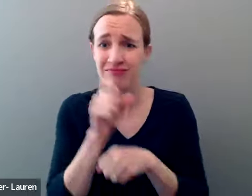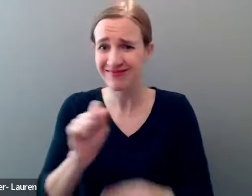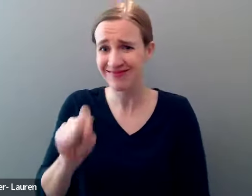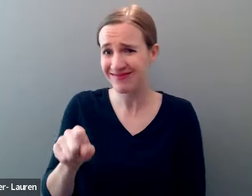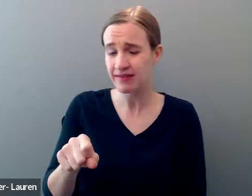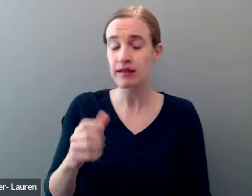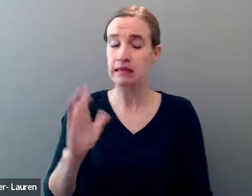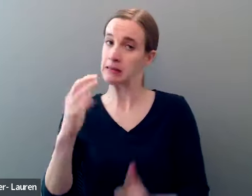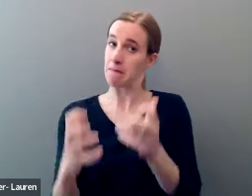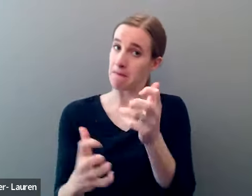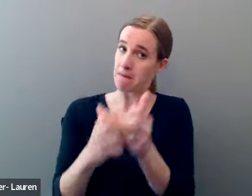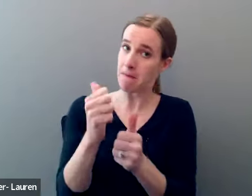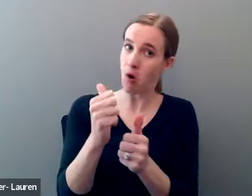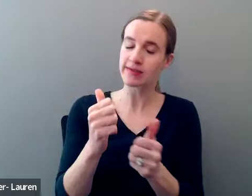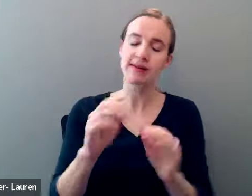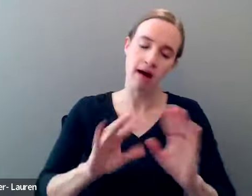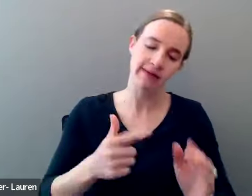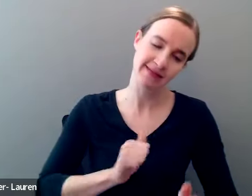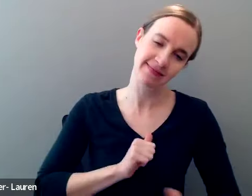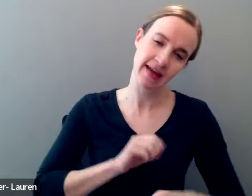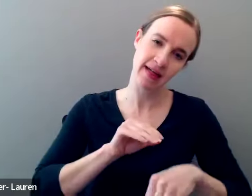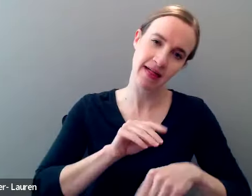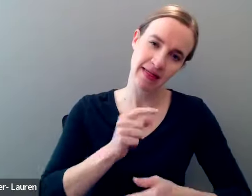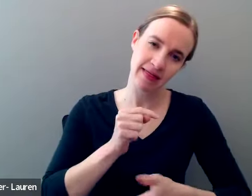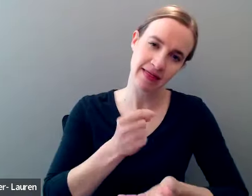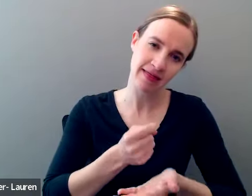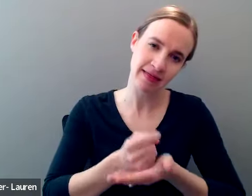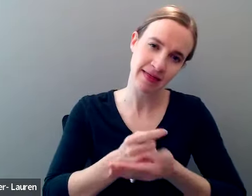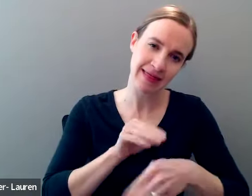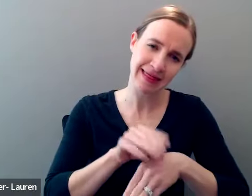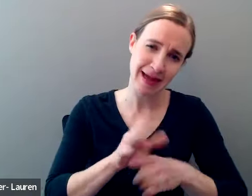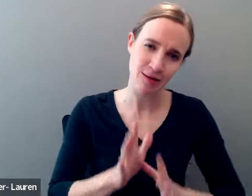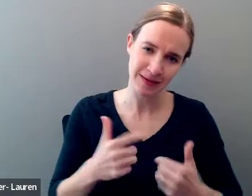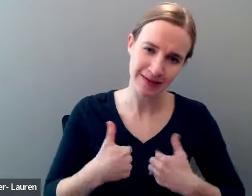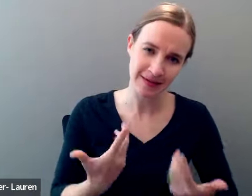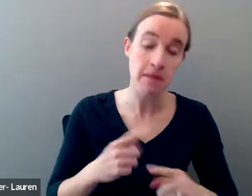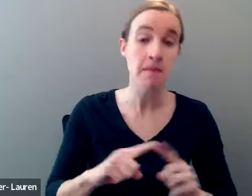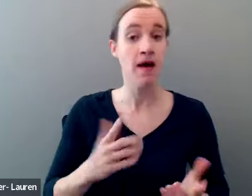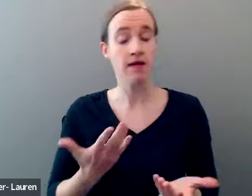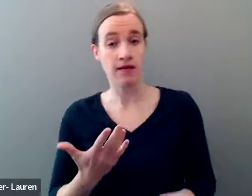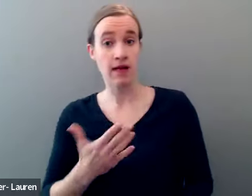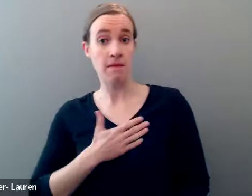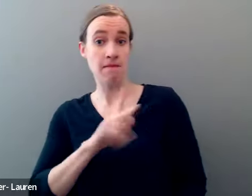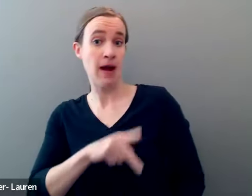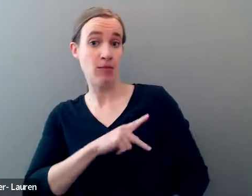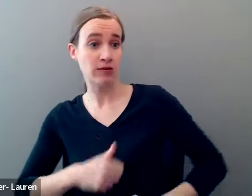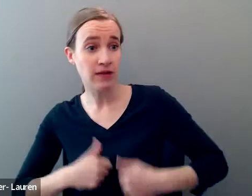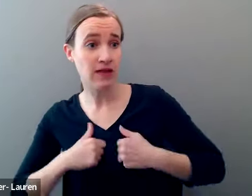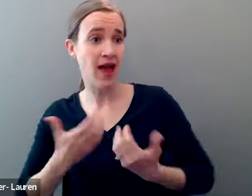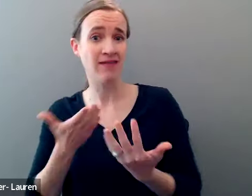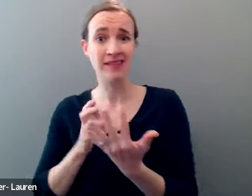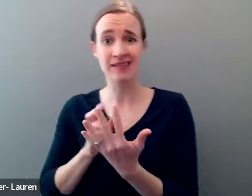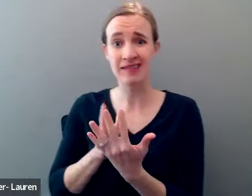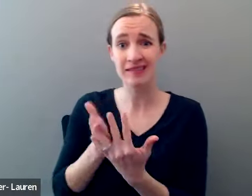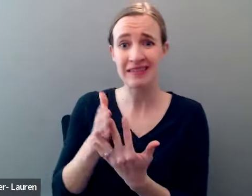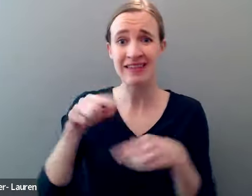of the people, and obviously I'm a therapist, but even in my personal life and just navigating the world, it seems like a